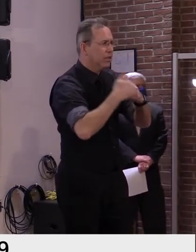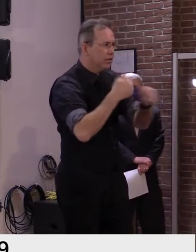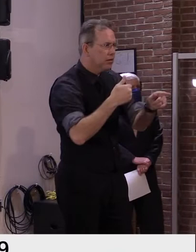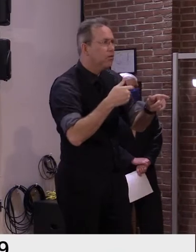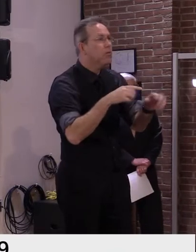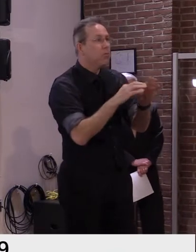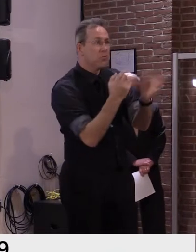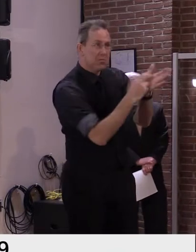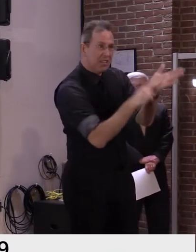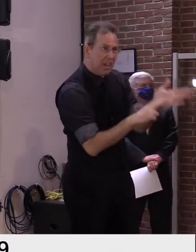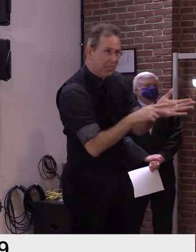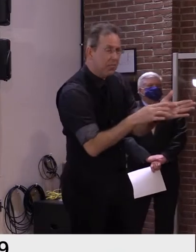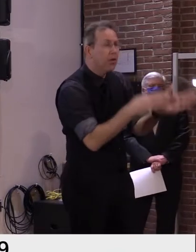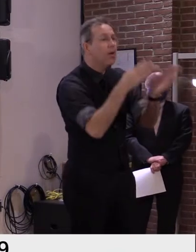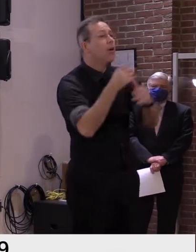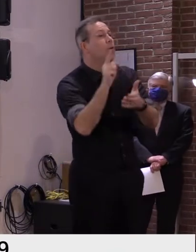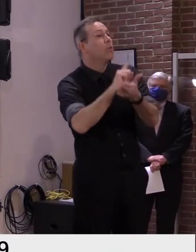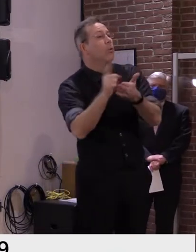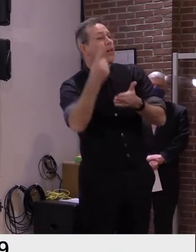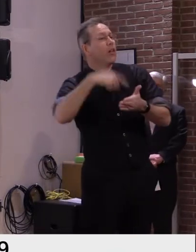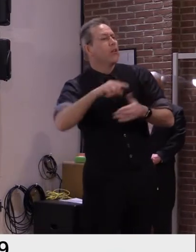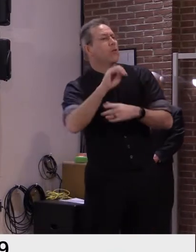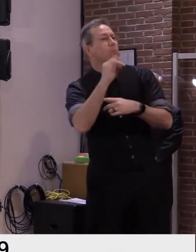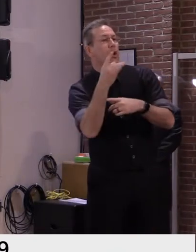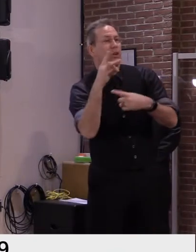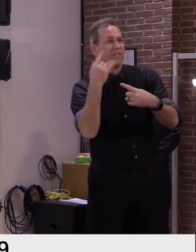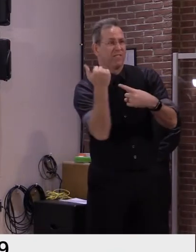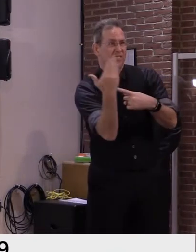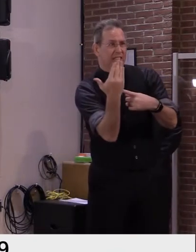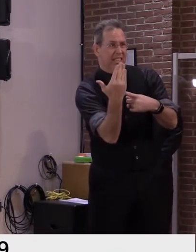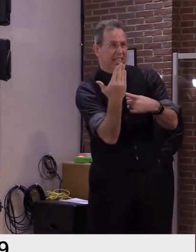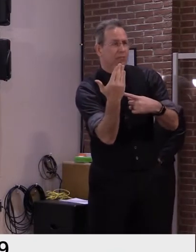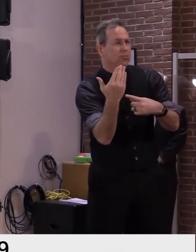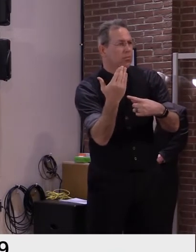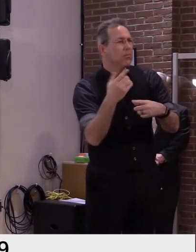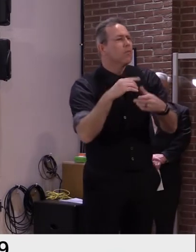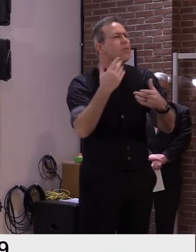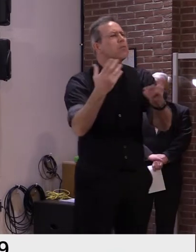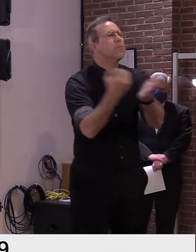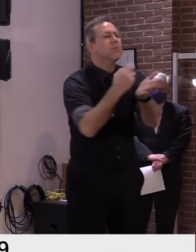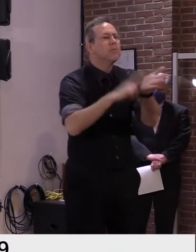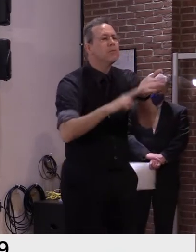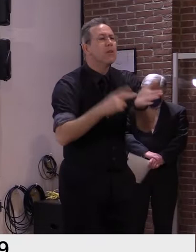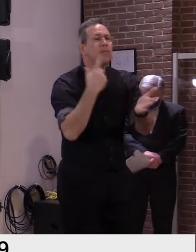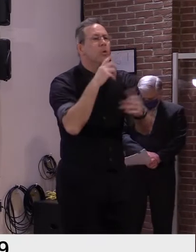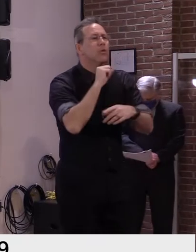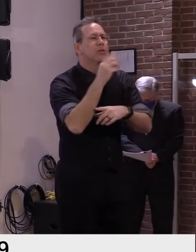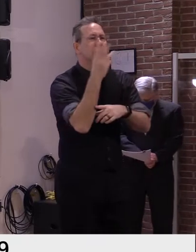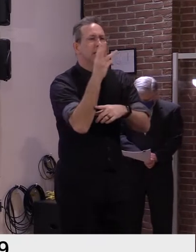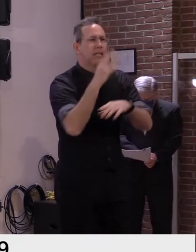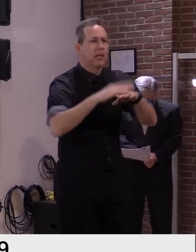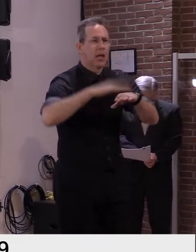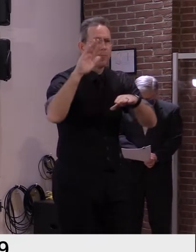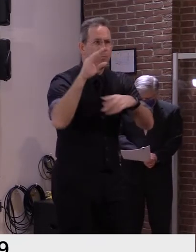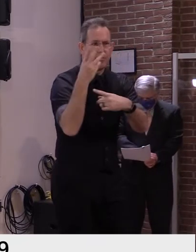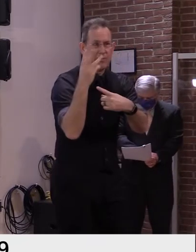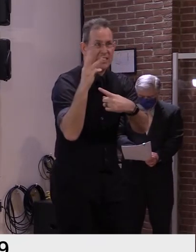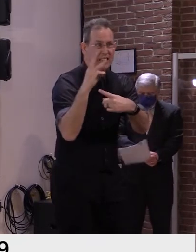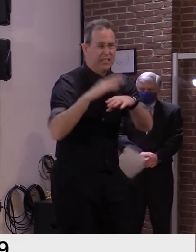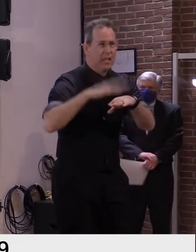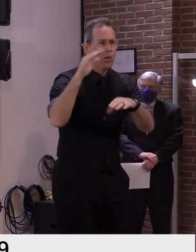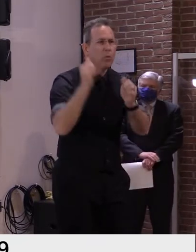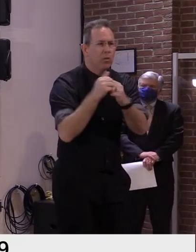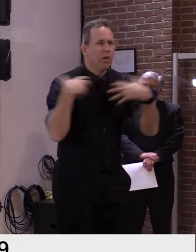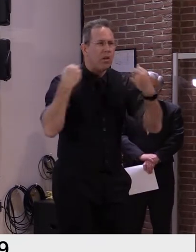15th, those 16 and older with these same conditions will be eligible.